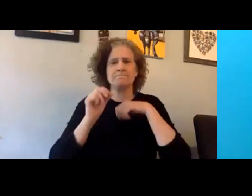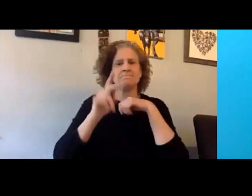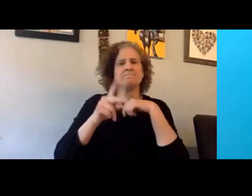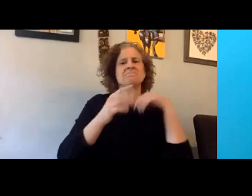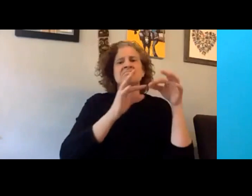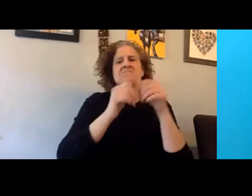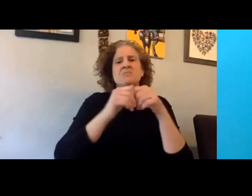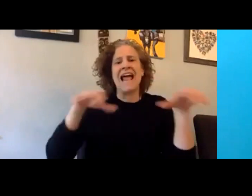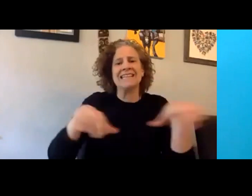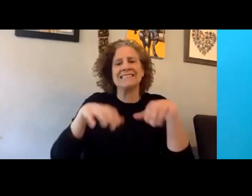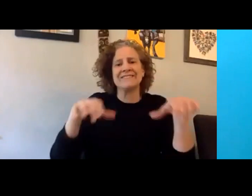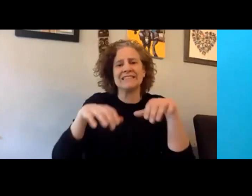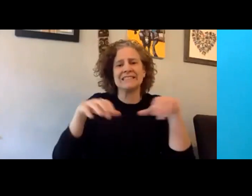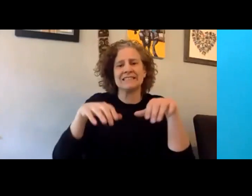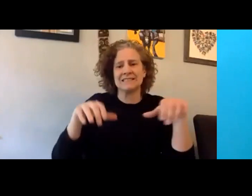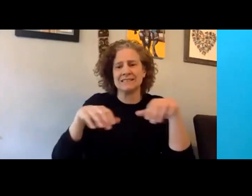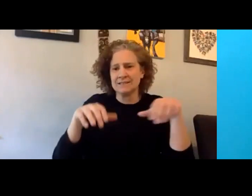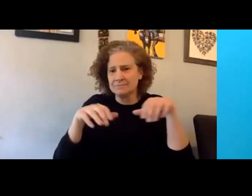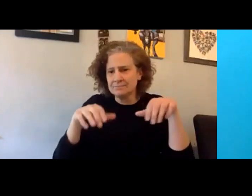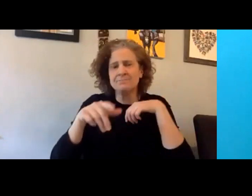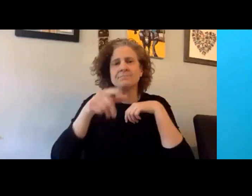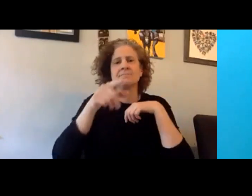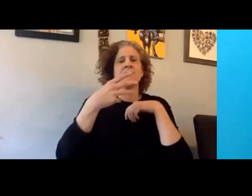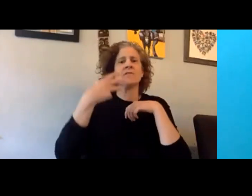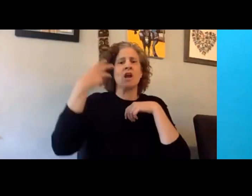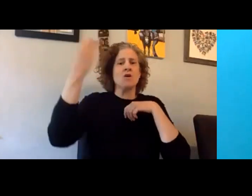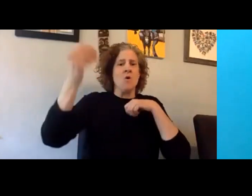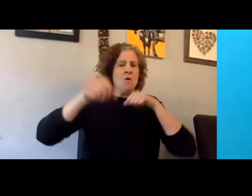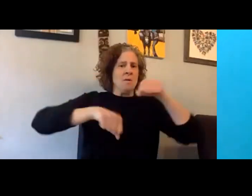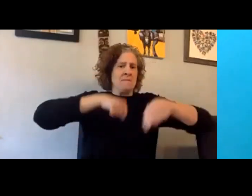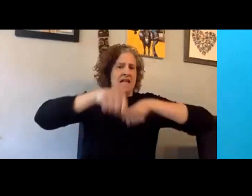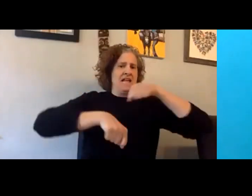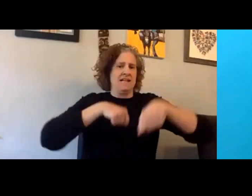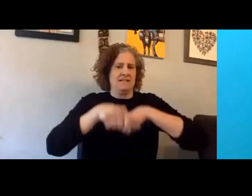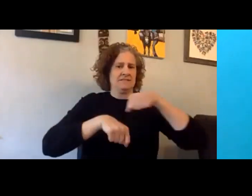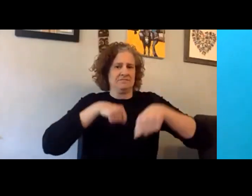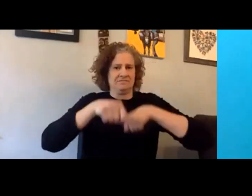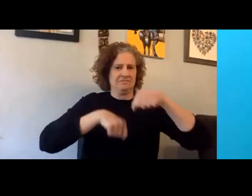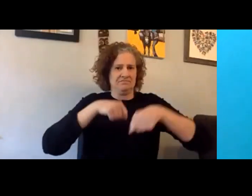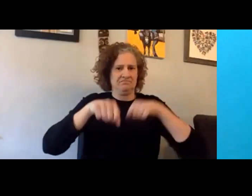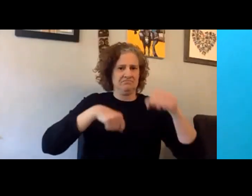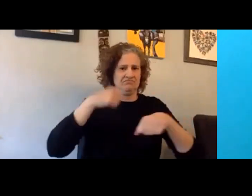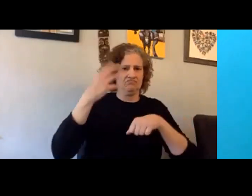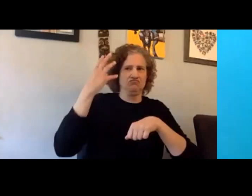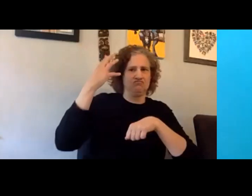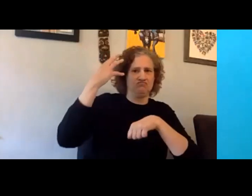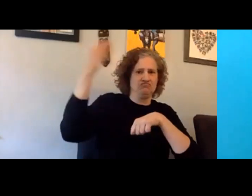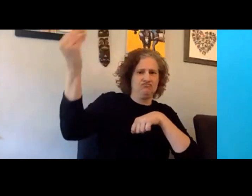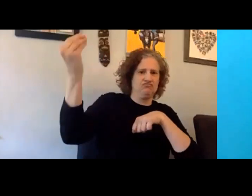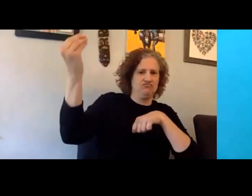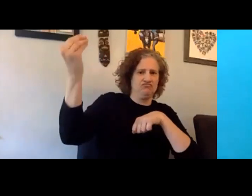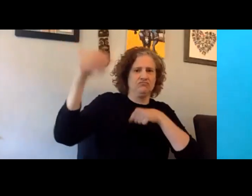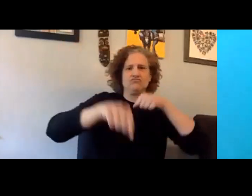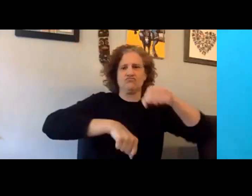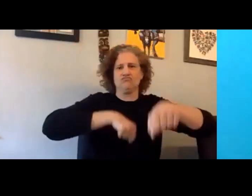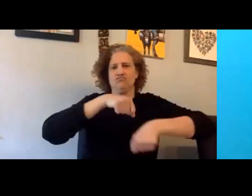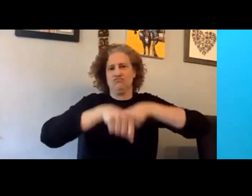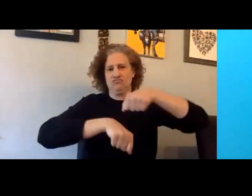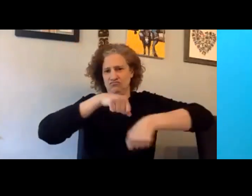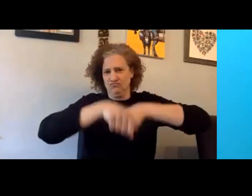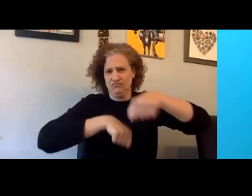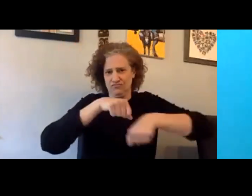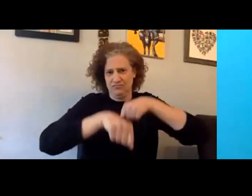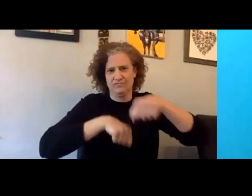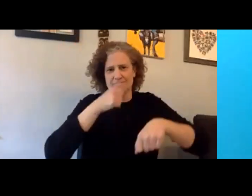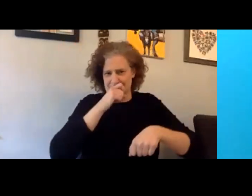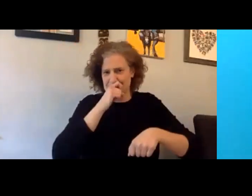We did wash dishes. We did exercise. Okay, let's talk about activities. We can go for a bike ride. We can go out